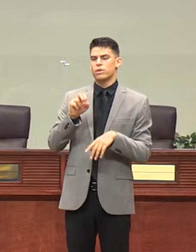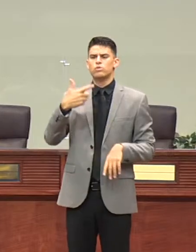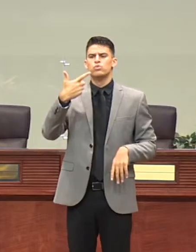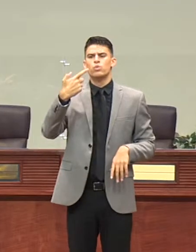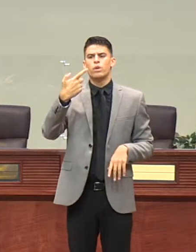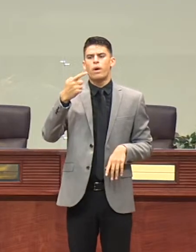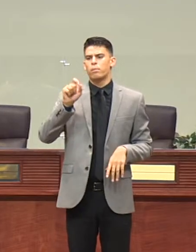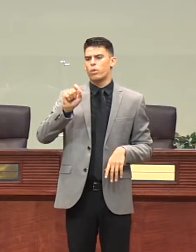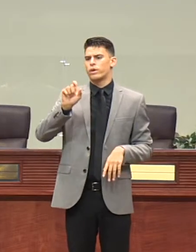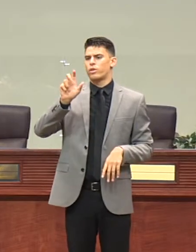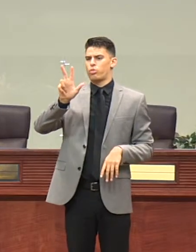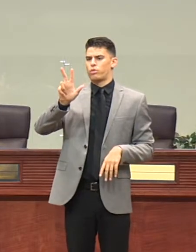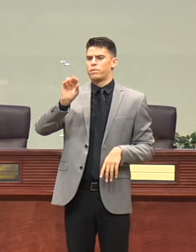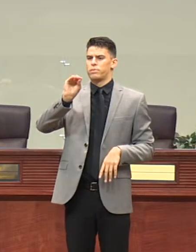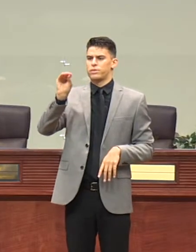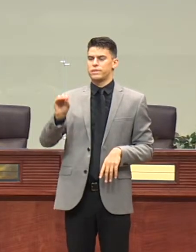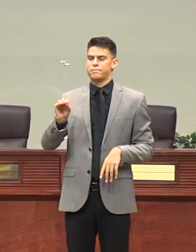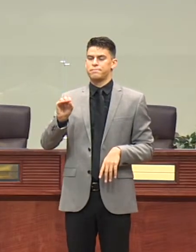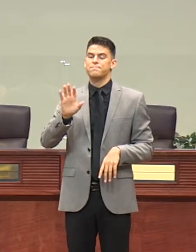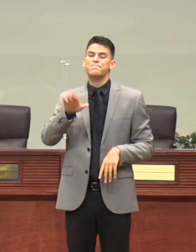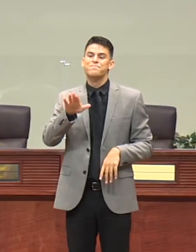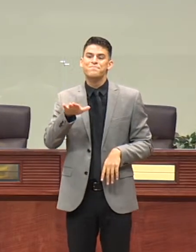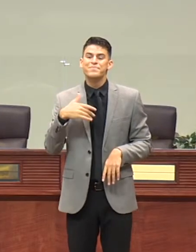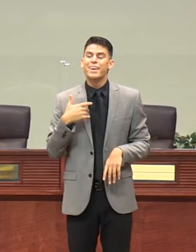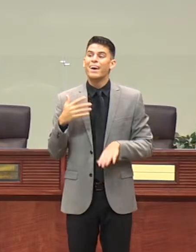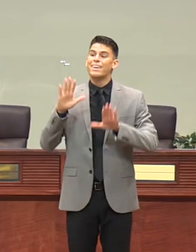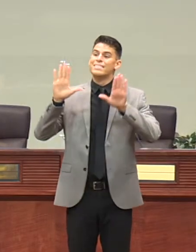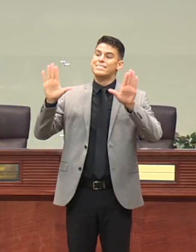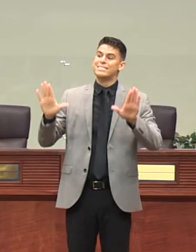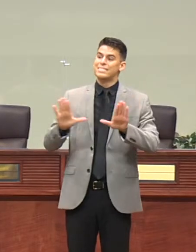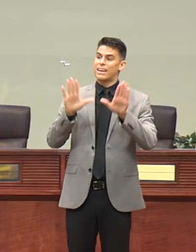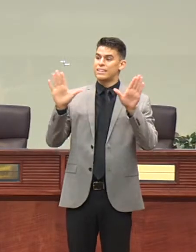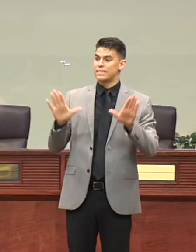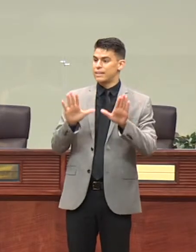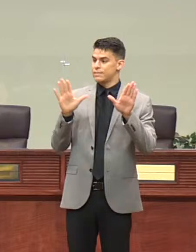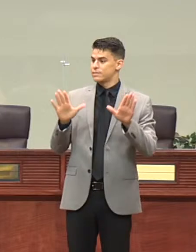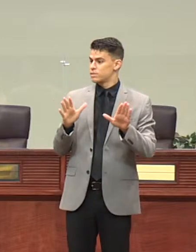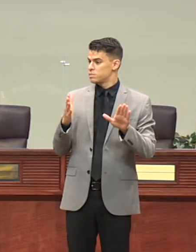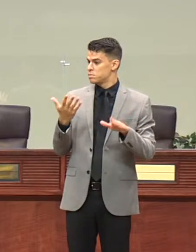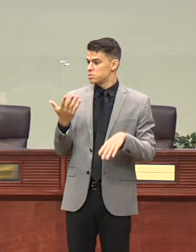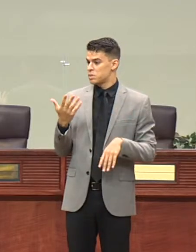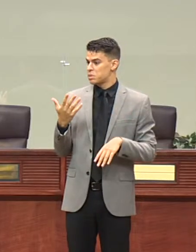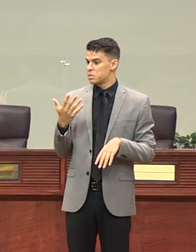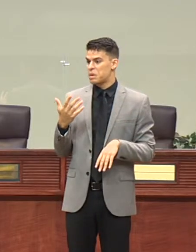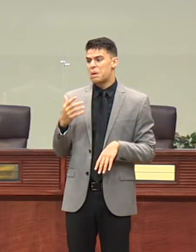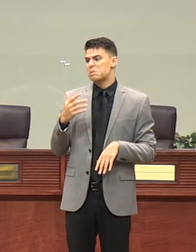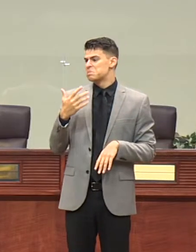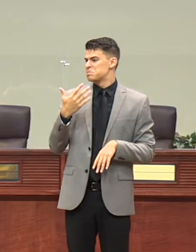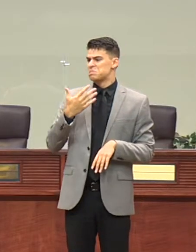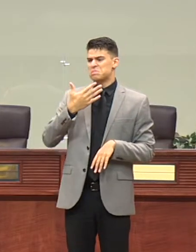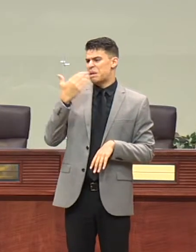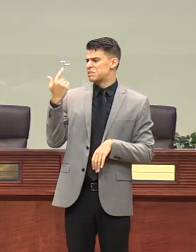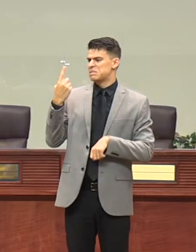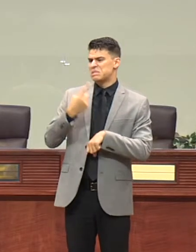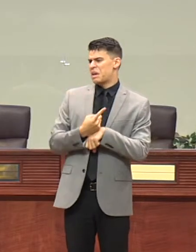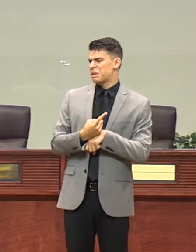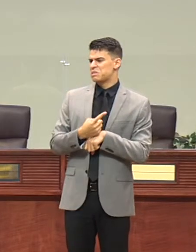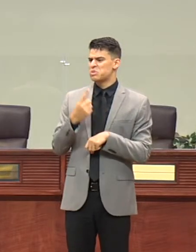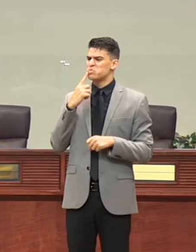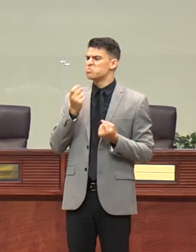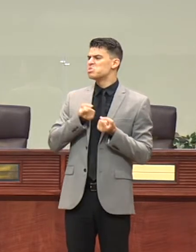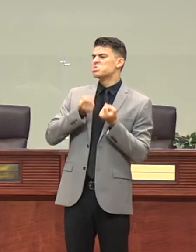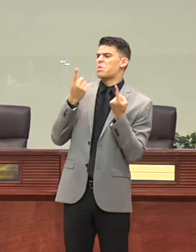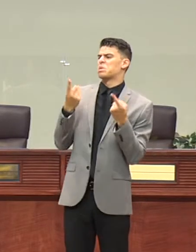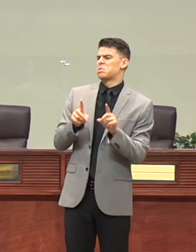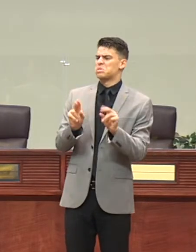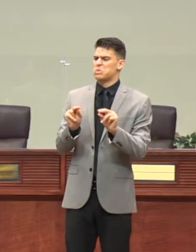21.3. Now, Sundays are not the best day for a rate to have a picture of what's happening, because it tends to be a little